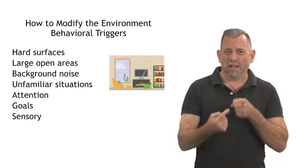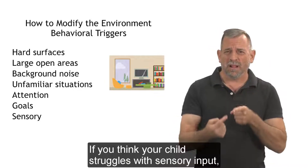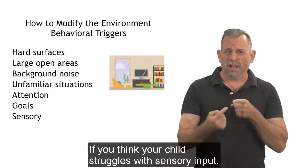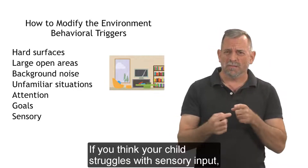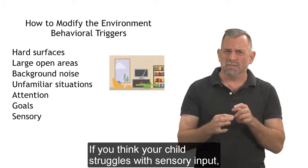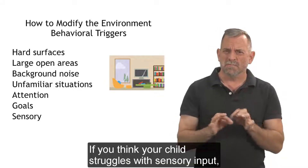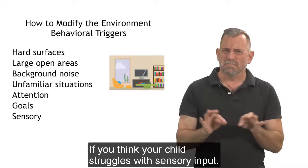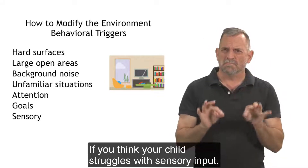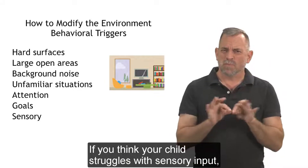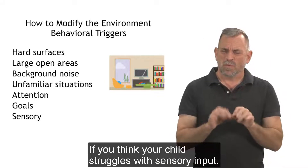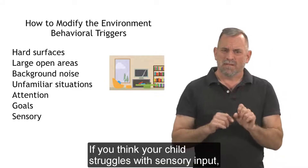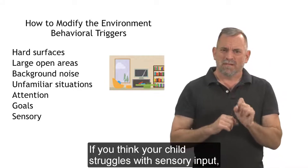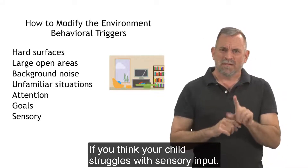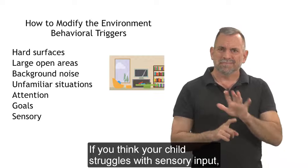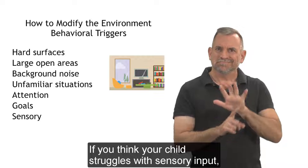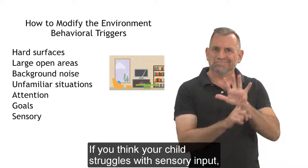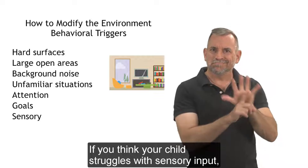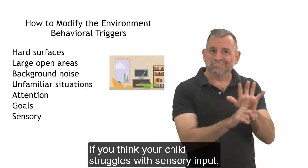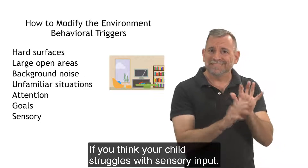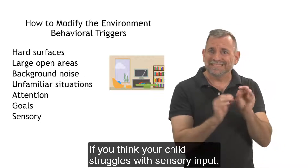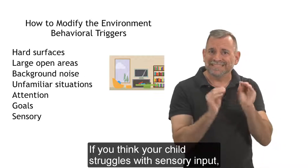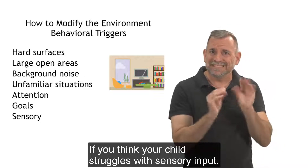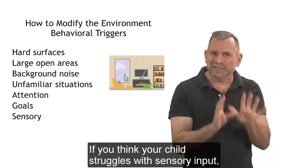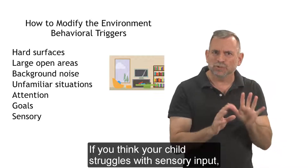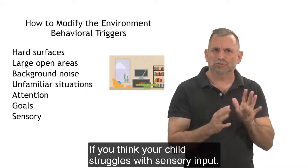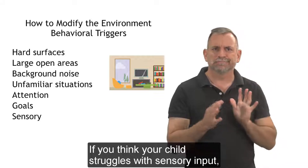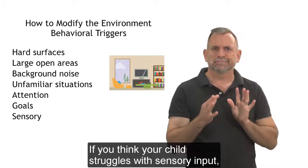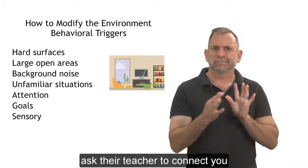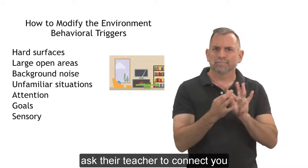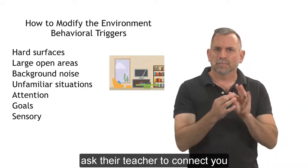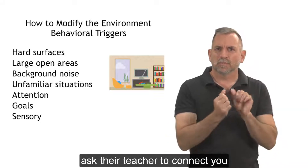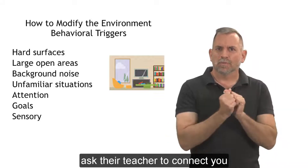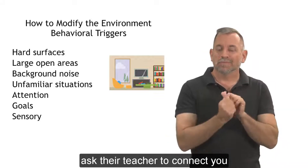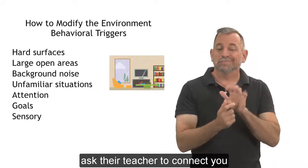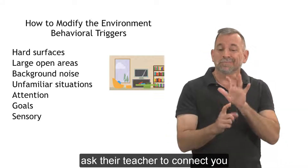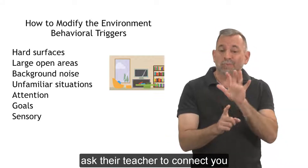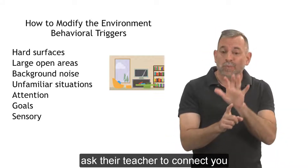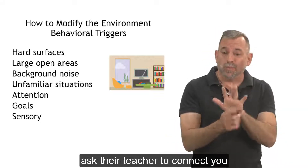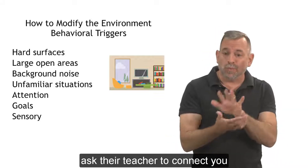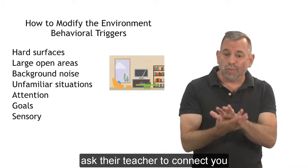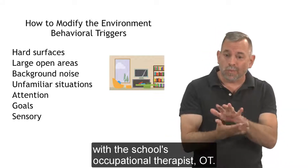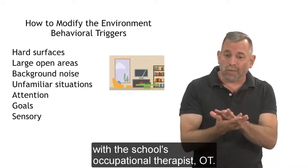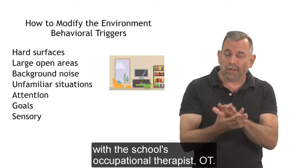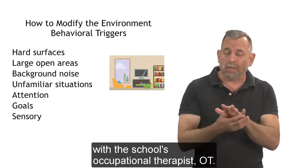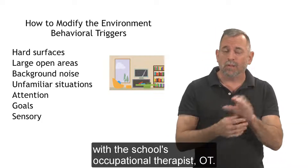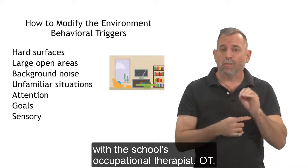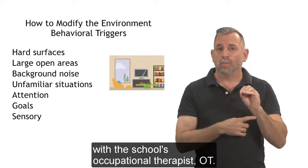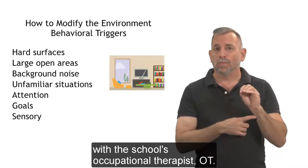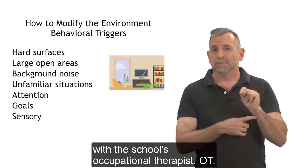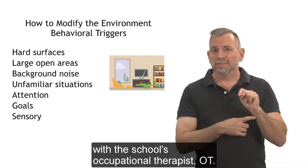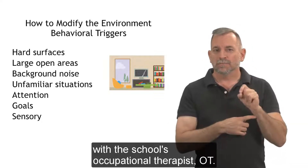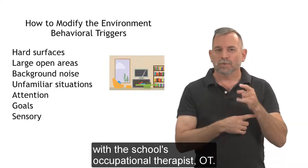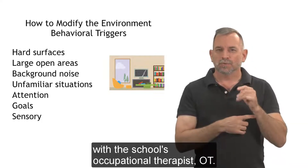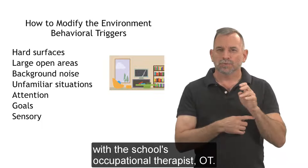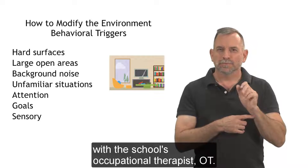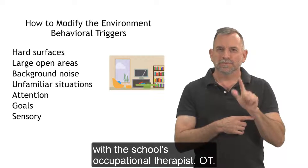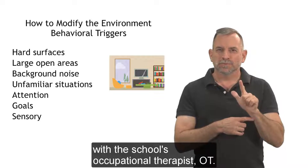If you think your child struggles with sensory input, ask their teacher to connect you with the school's occupational